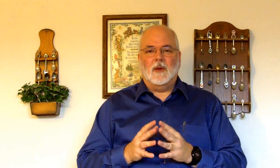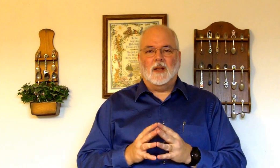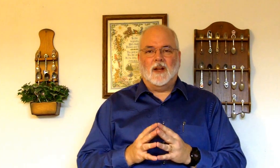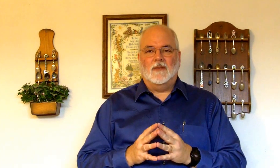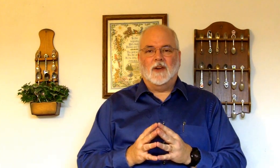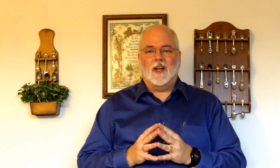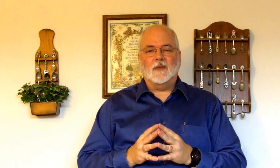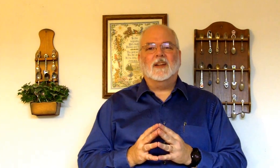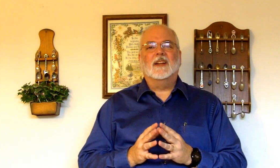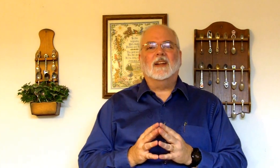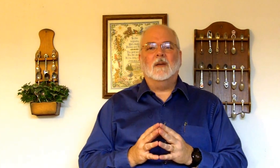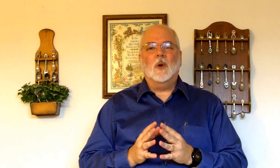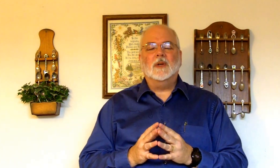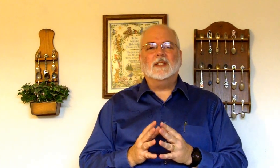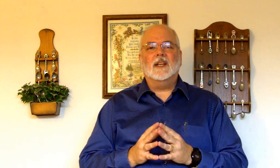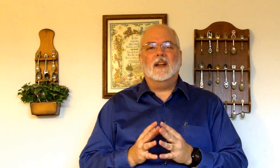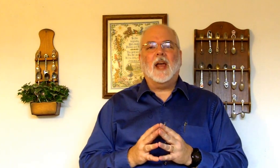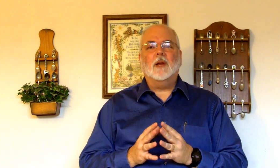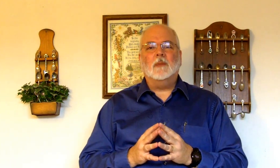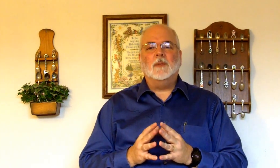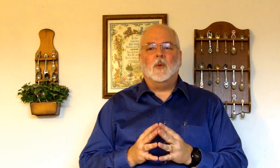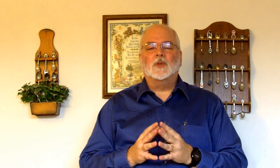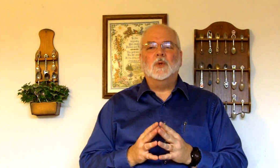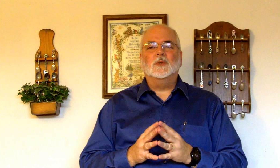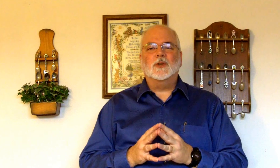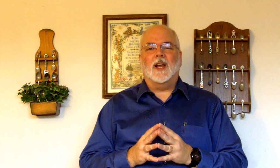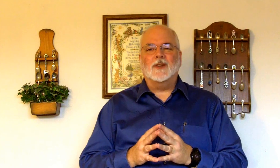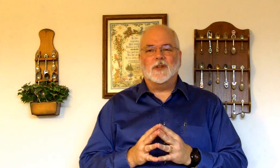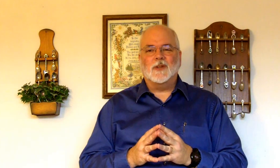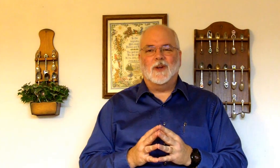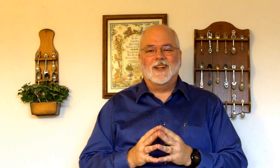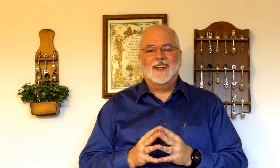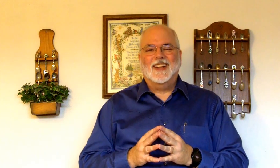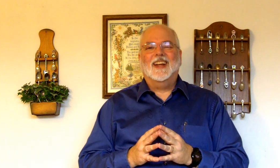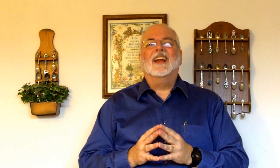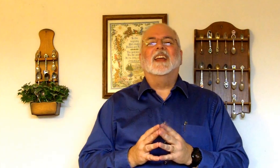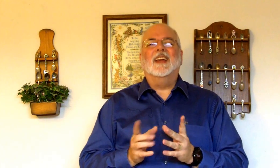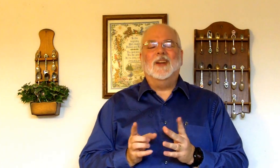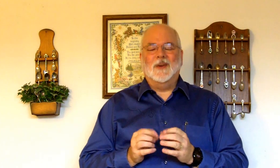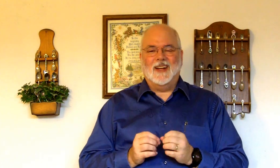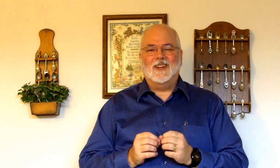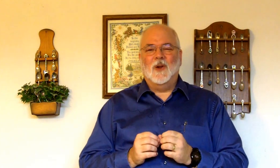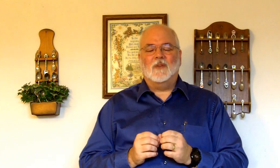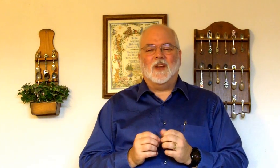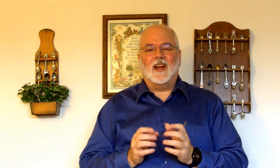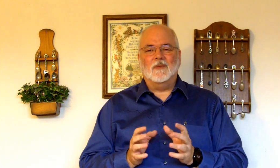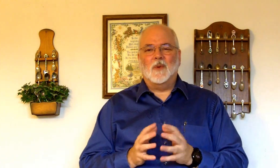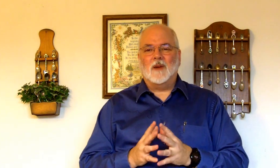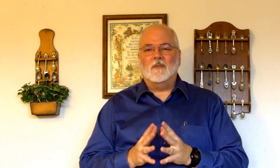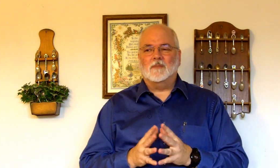little advertisement. I'm hoping to see how many people will choose the challenging song. Anyway, don't feel like I'm